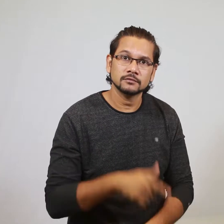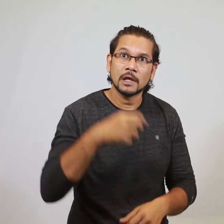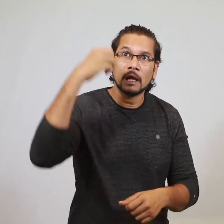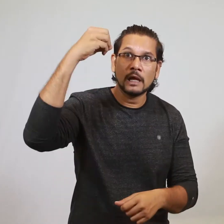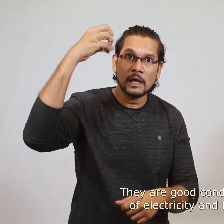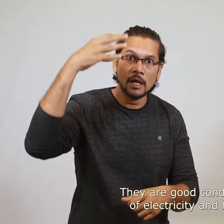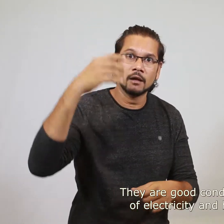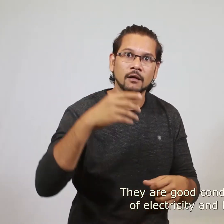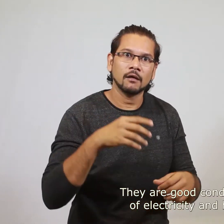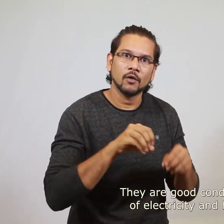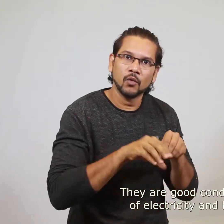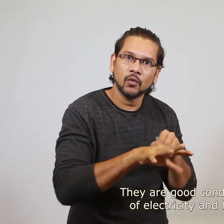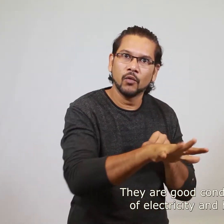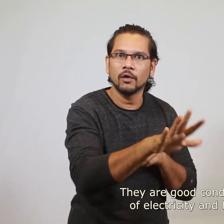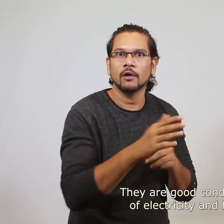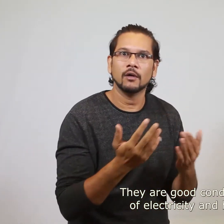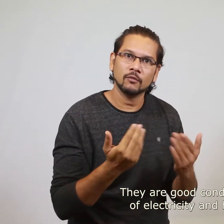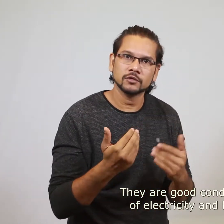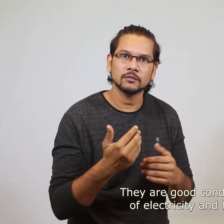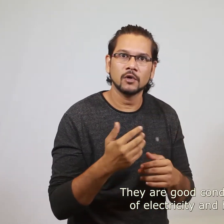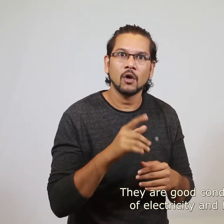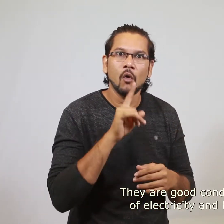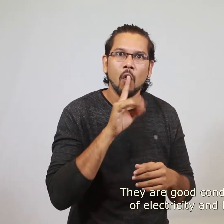They are good conductors of electricity and heat.